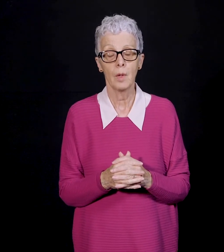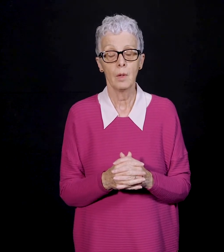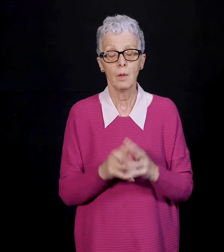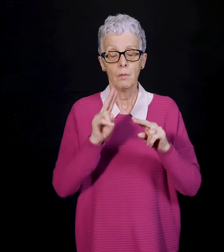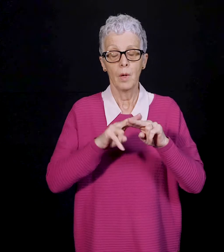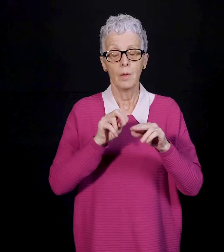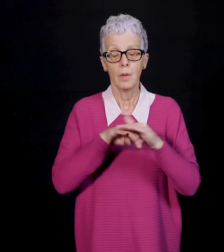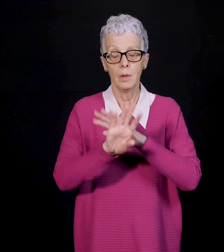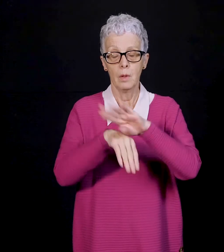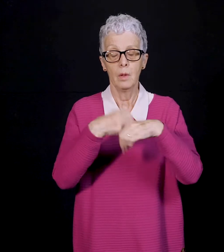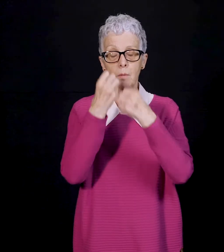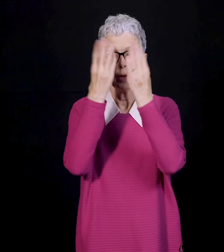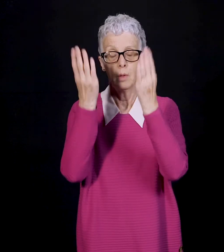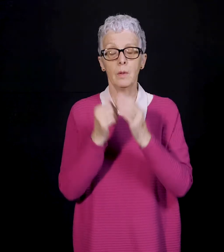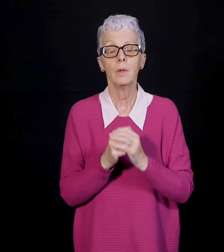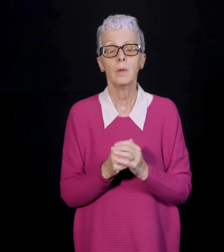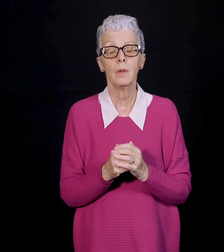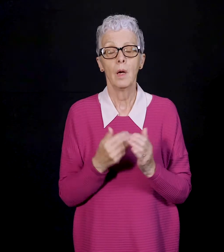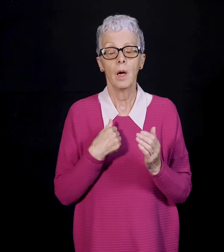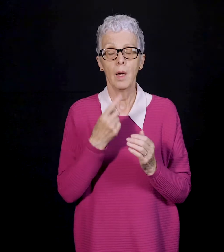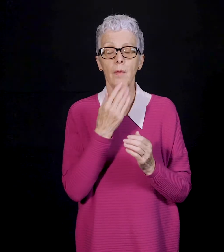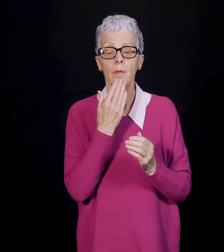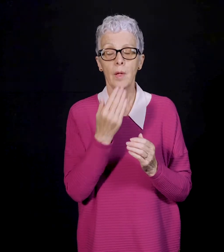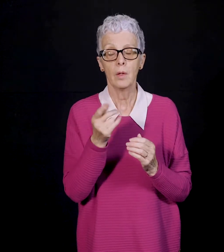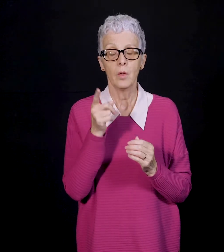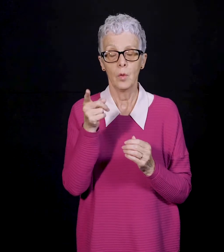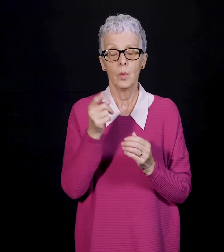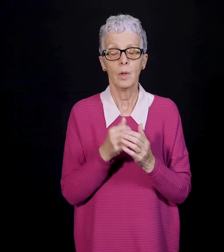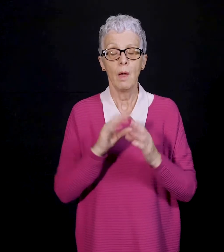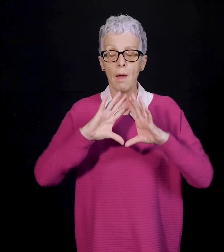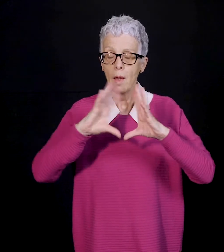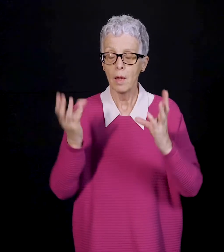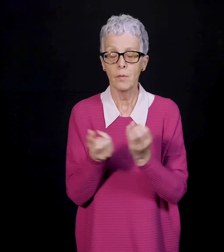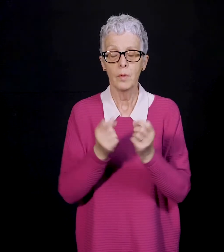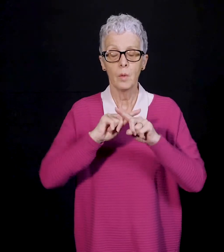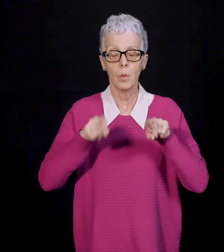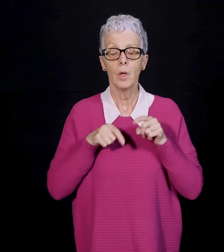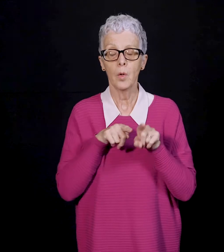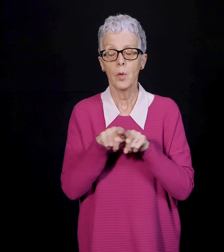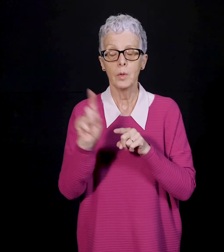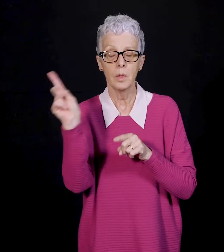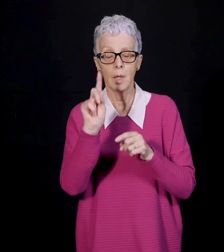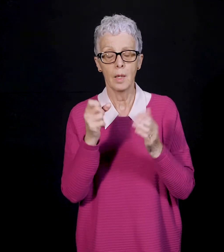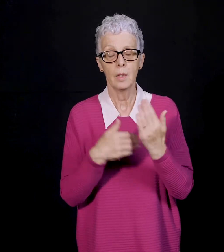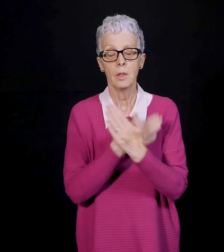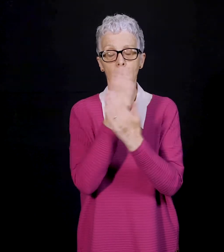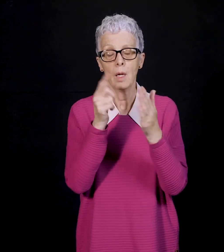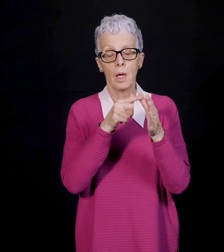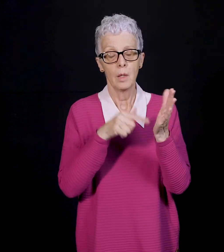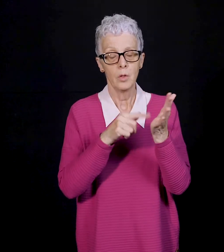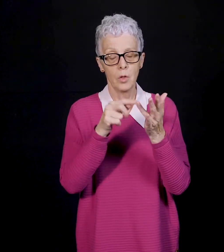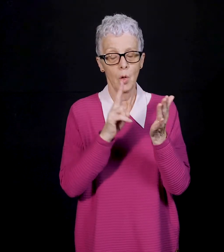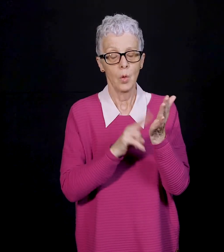Father in heaven, I thank you that everything that we've learnt today about the Day of Atonement has pointed